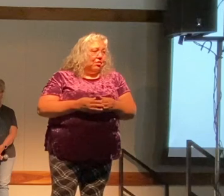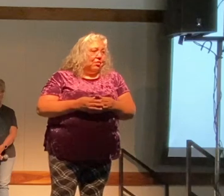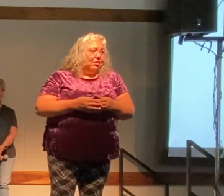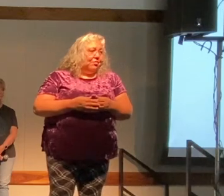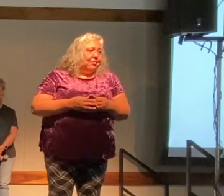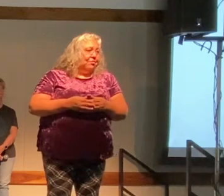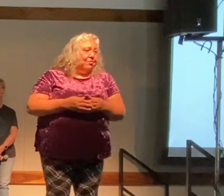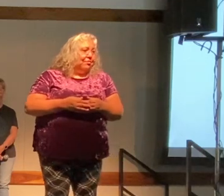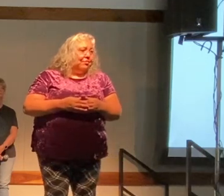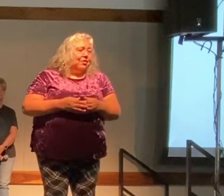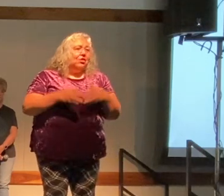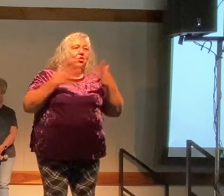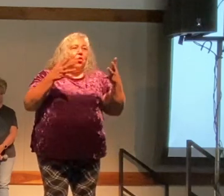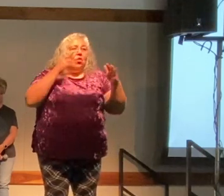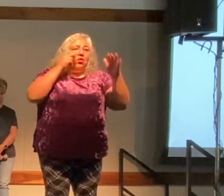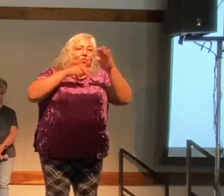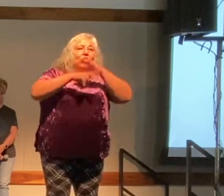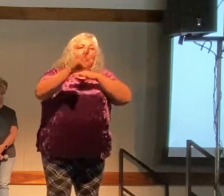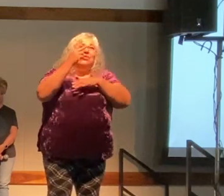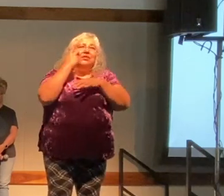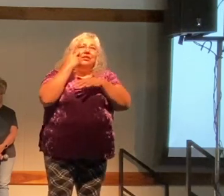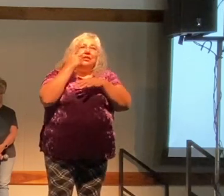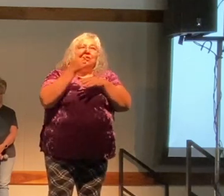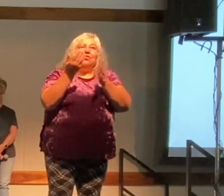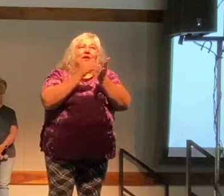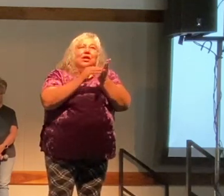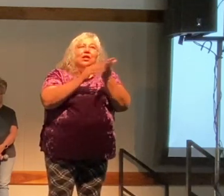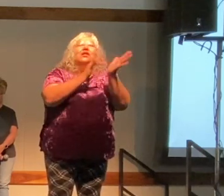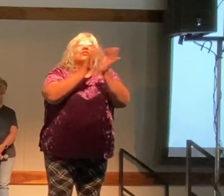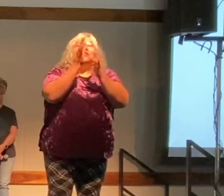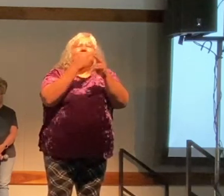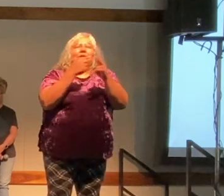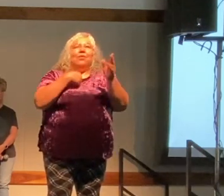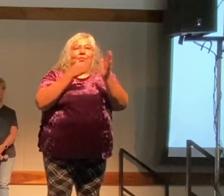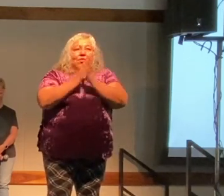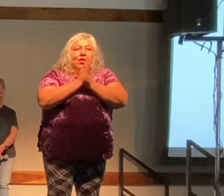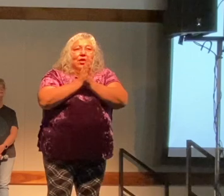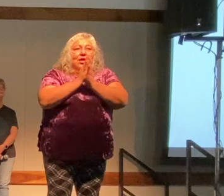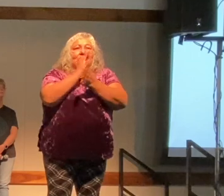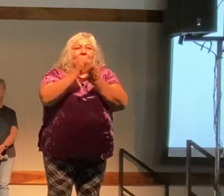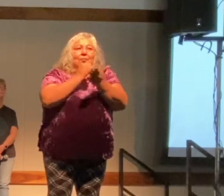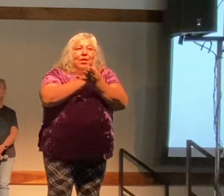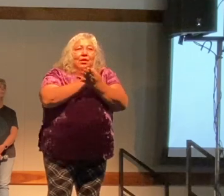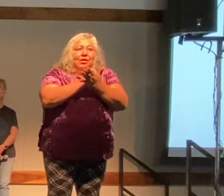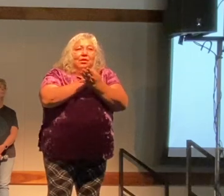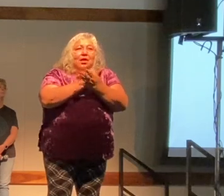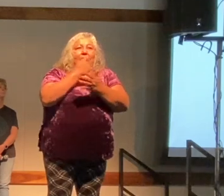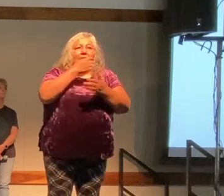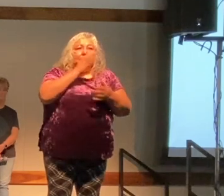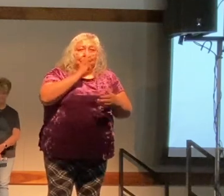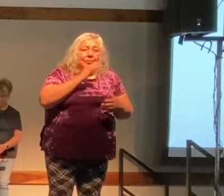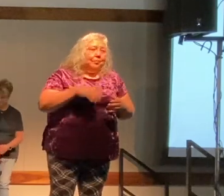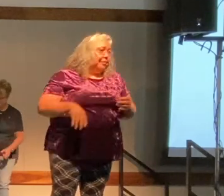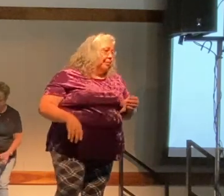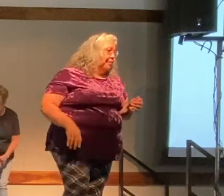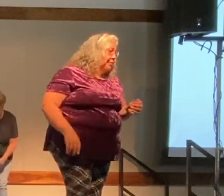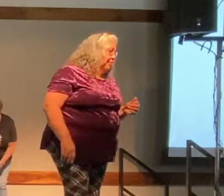We're so looking forward to seeing You again. In Jesus' name I pray. Amen. You may take the elements.